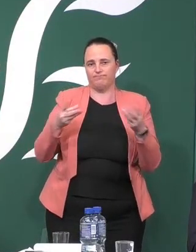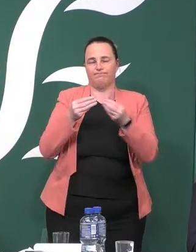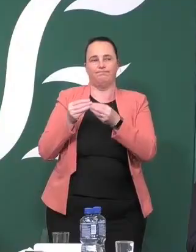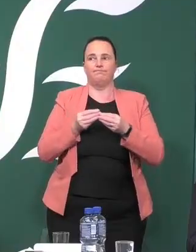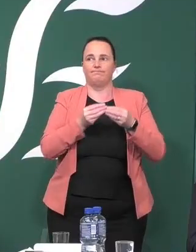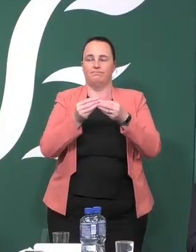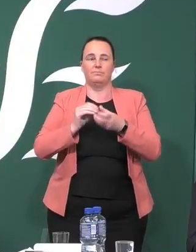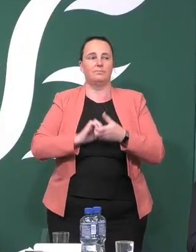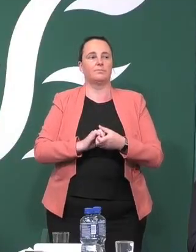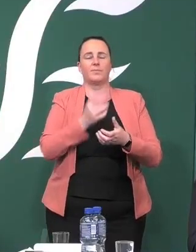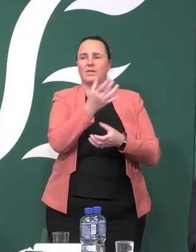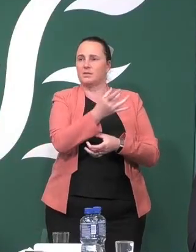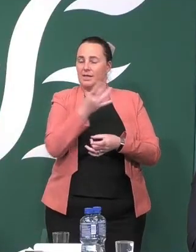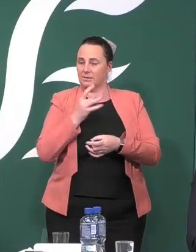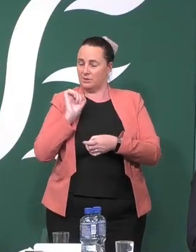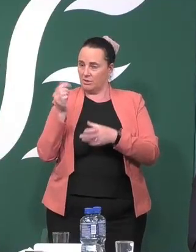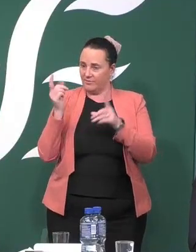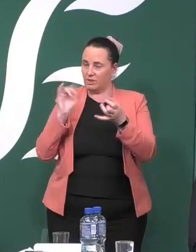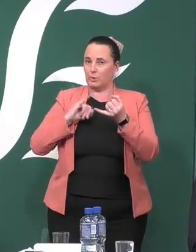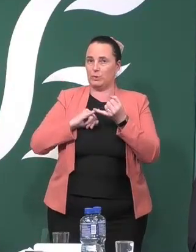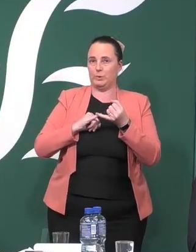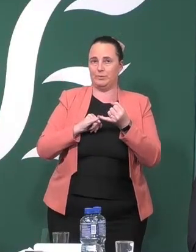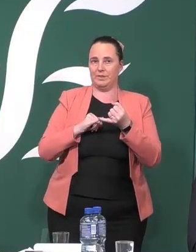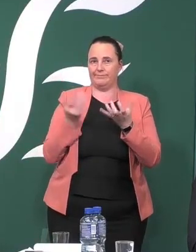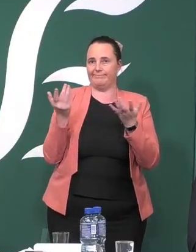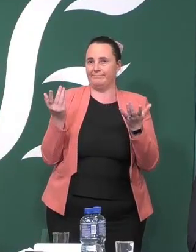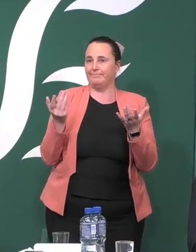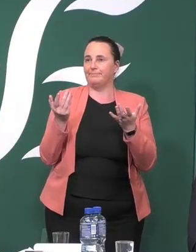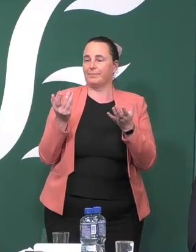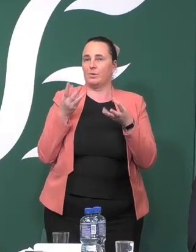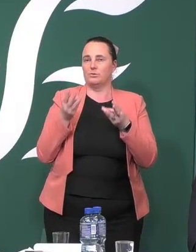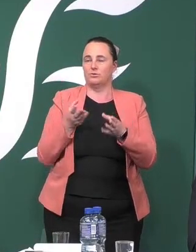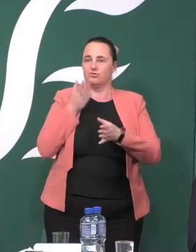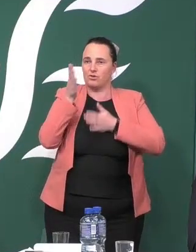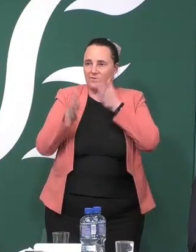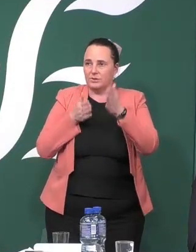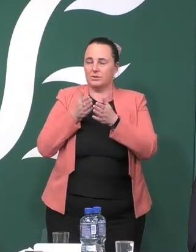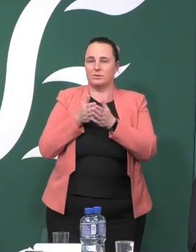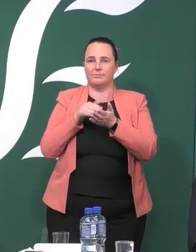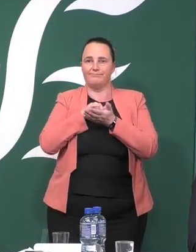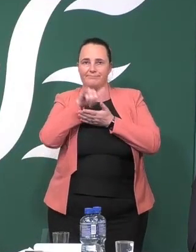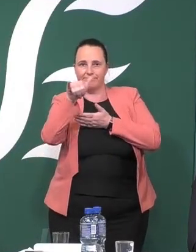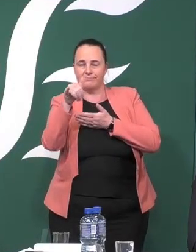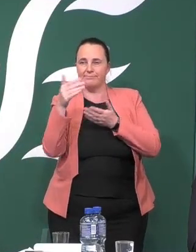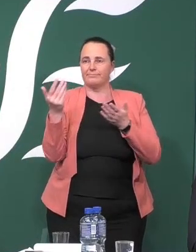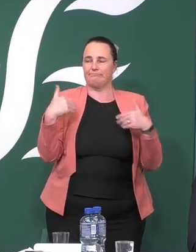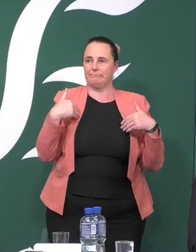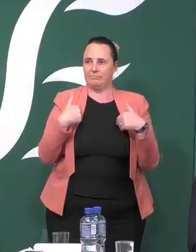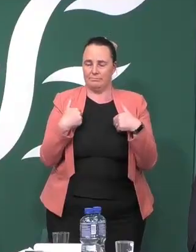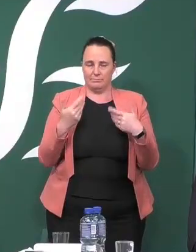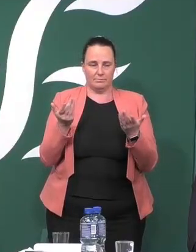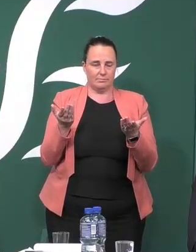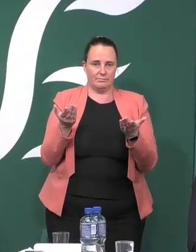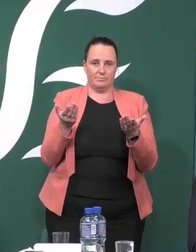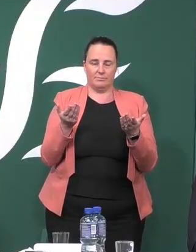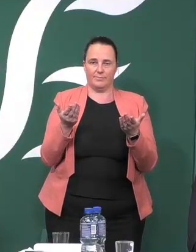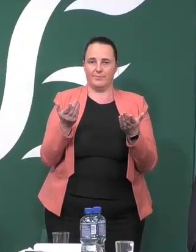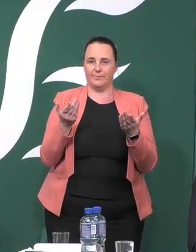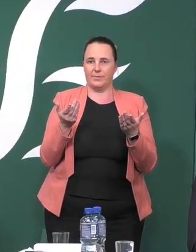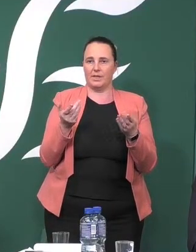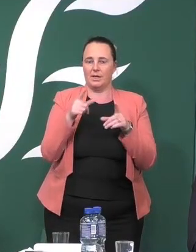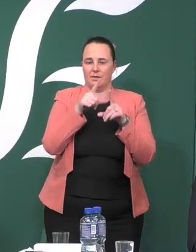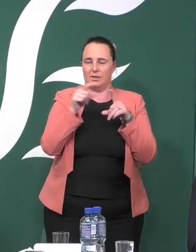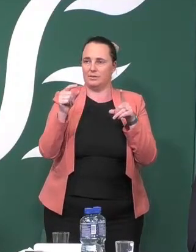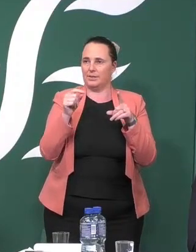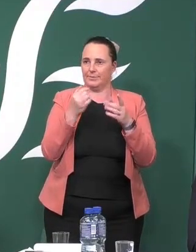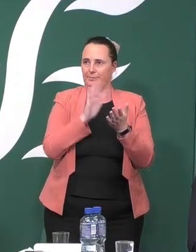And is it your advice to people who are looking at travel, who have concerns around their